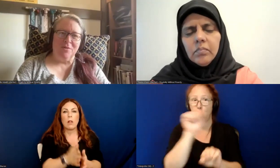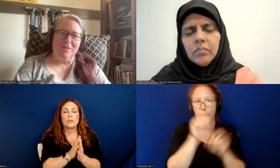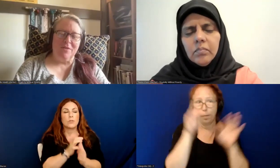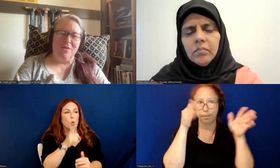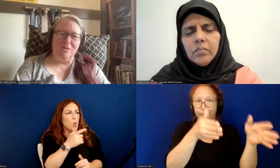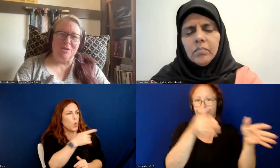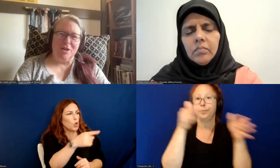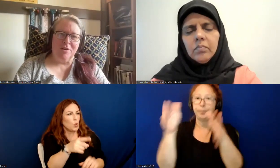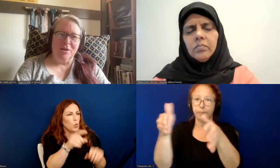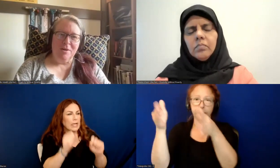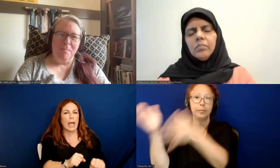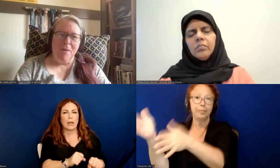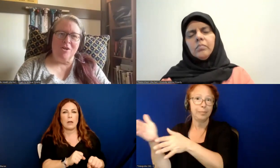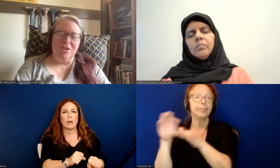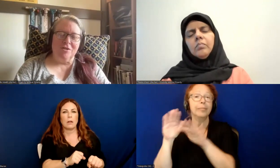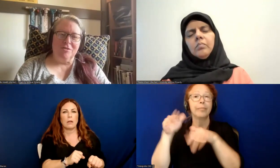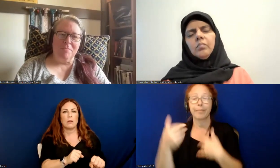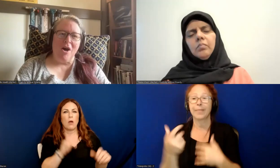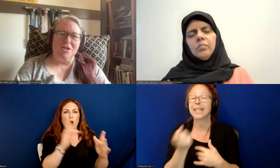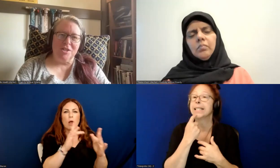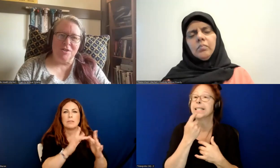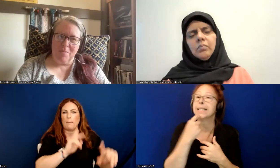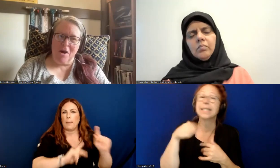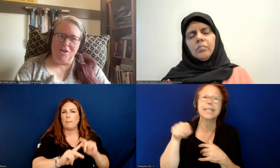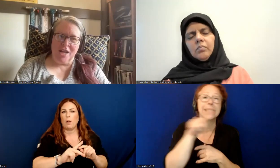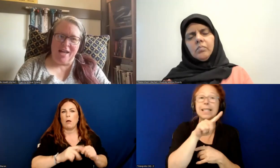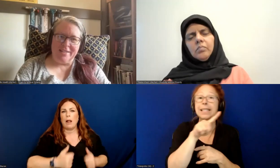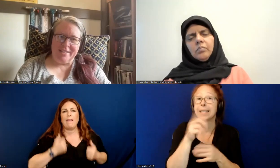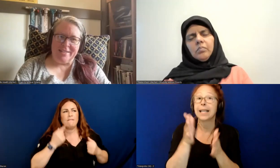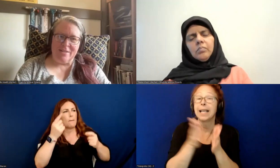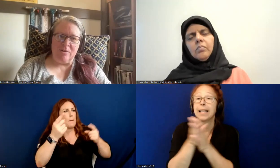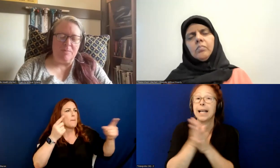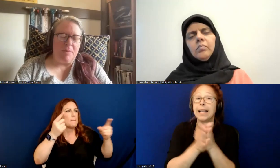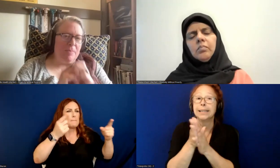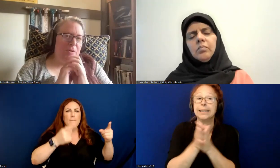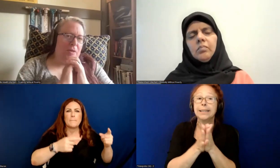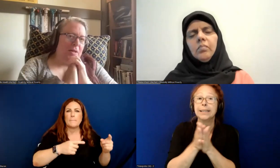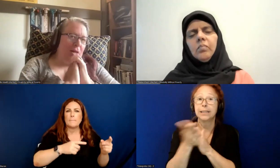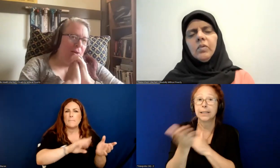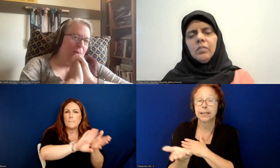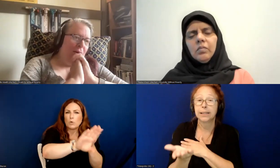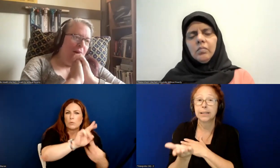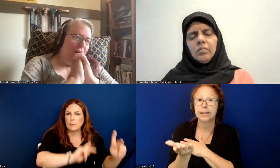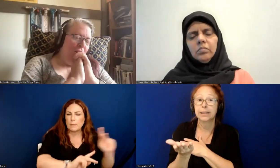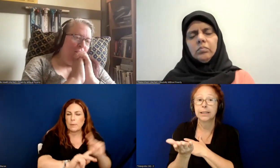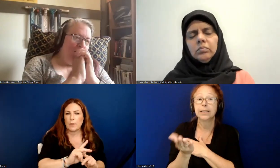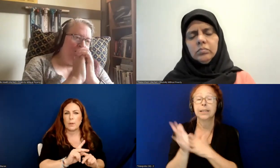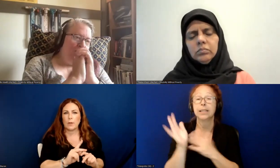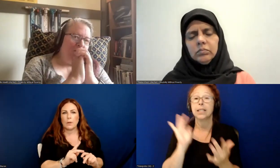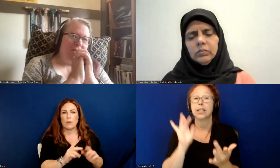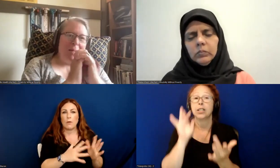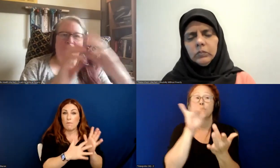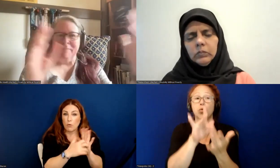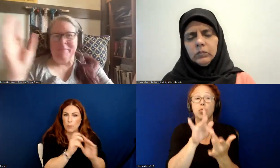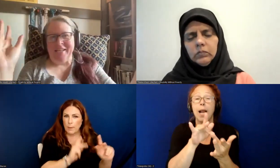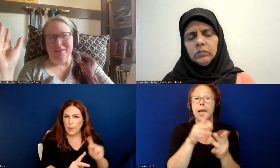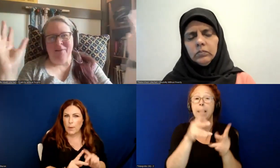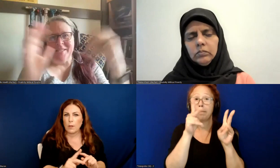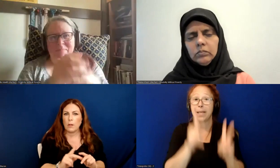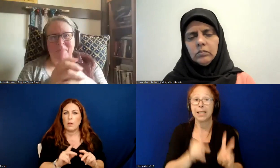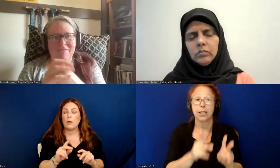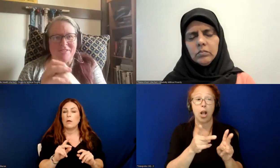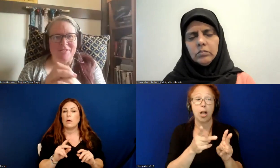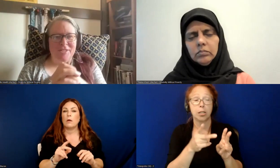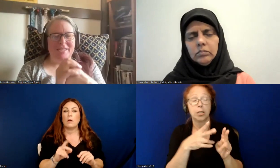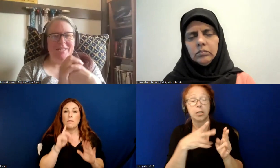those, live in those margins of the marginalities, those people that, for example,